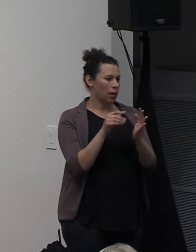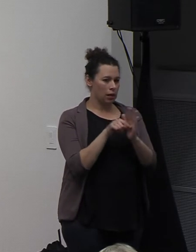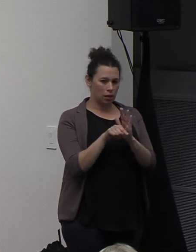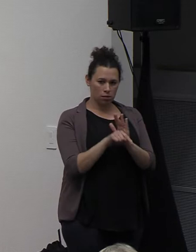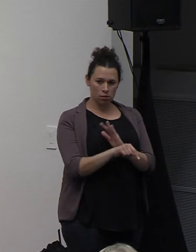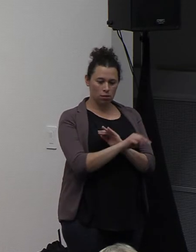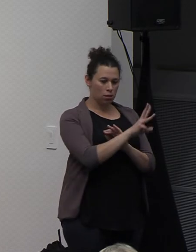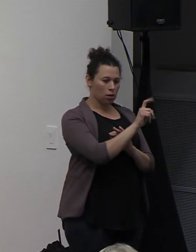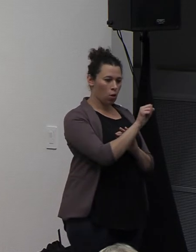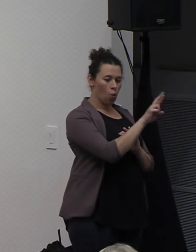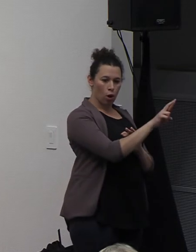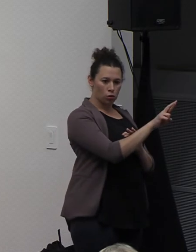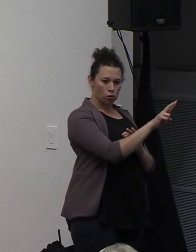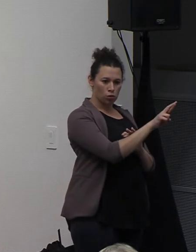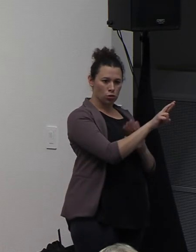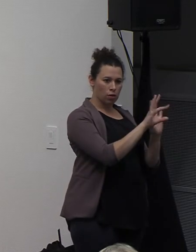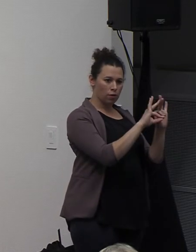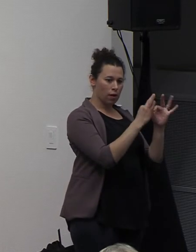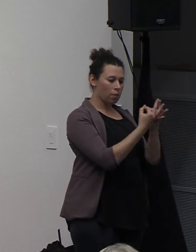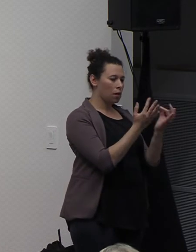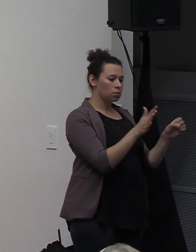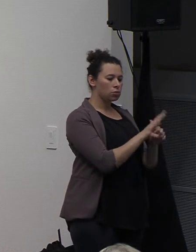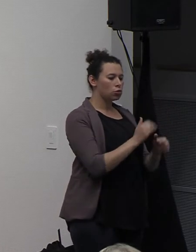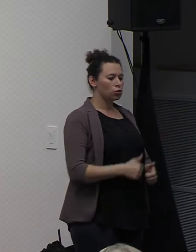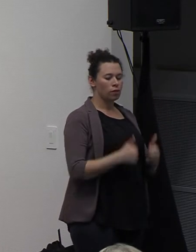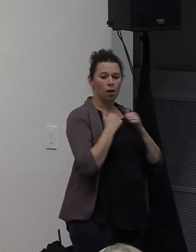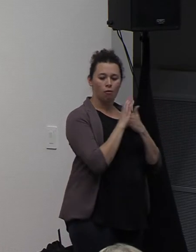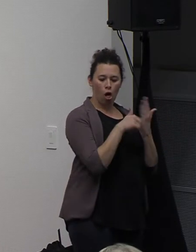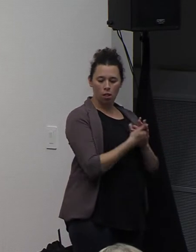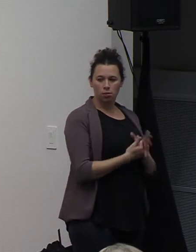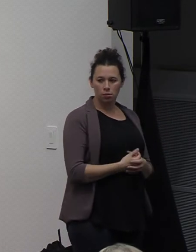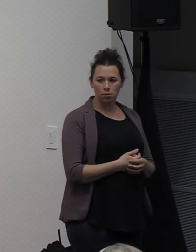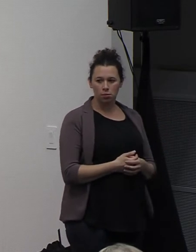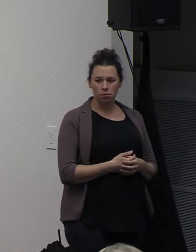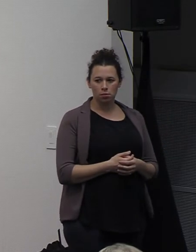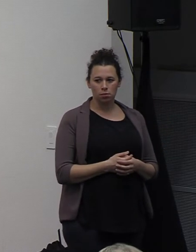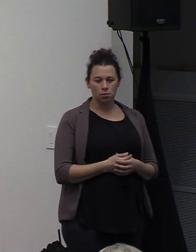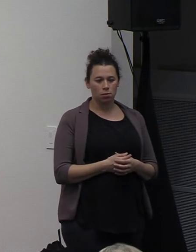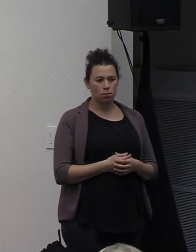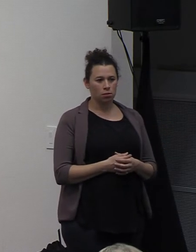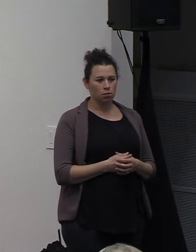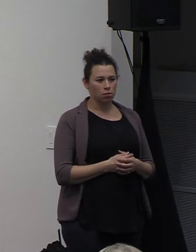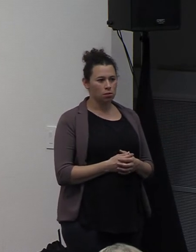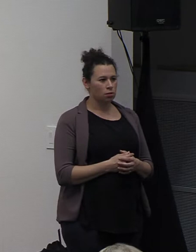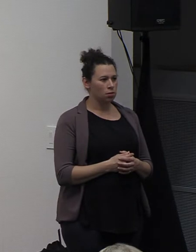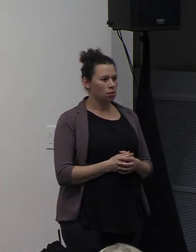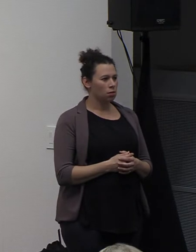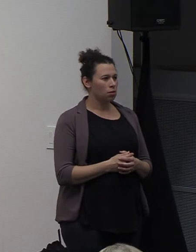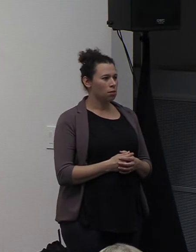family completely survived, you know? And